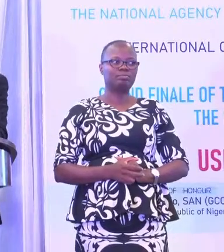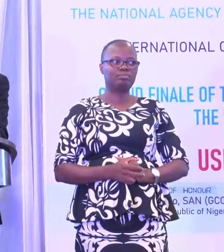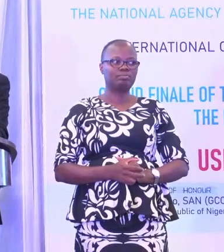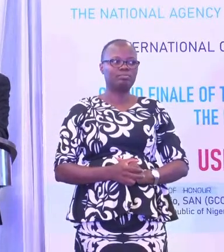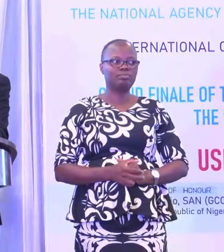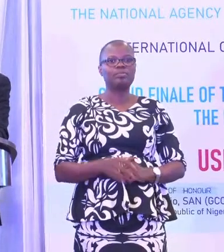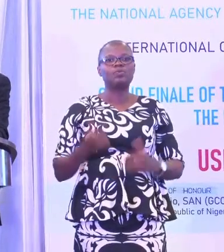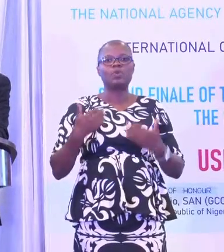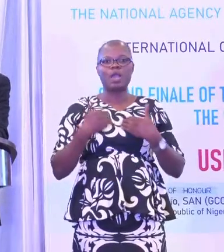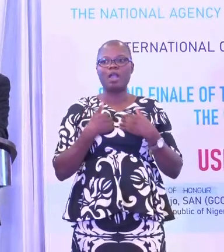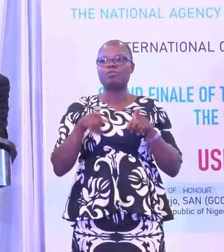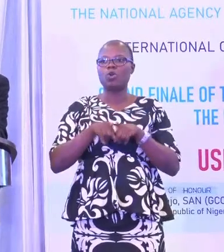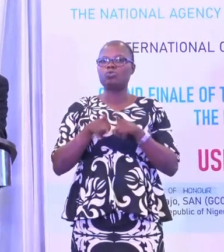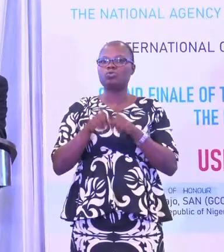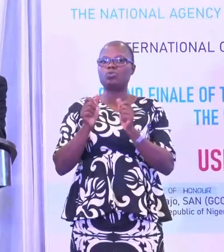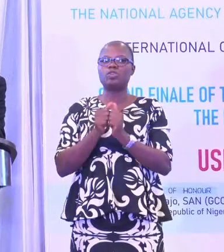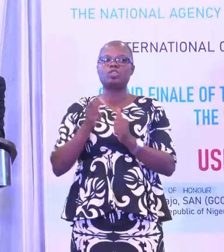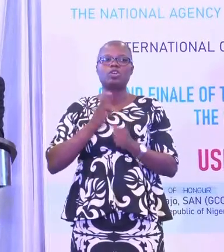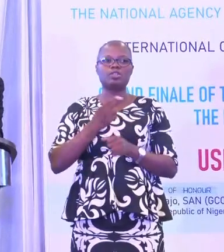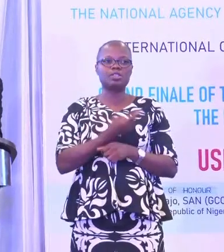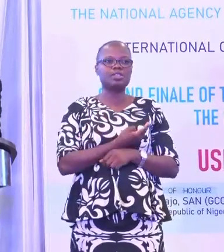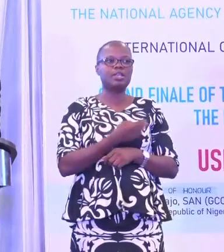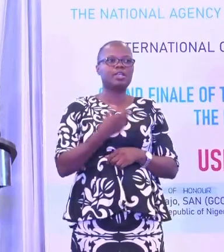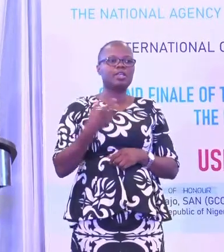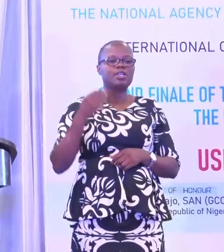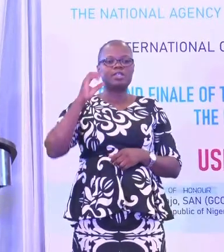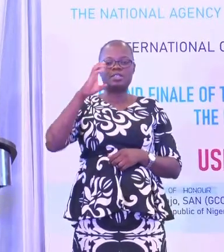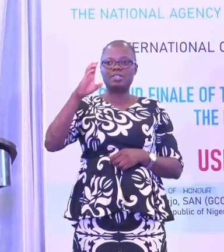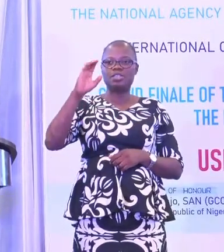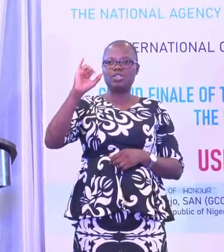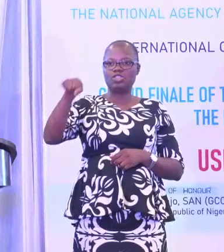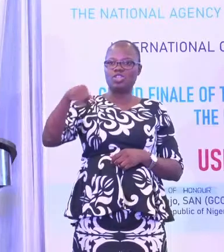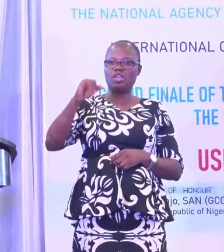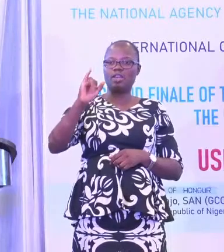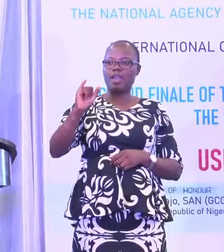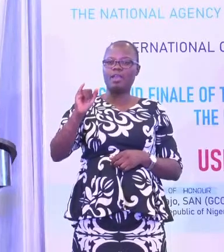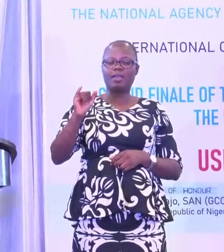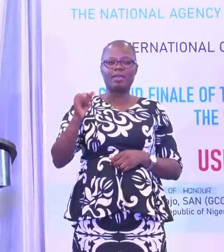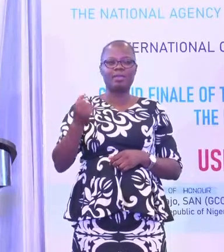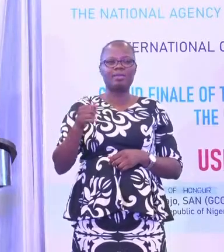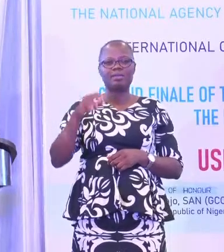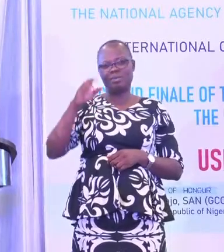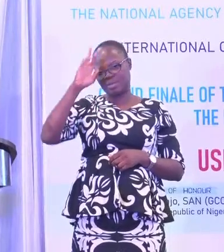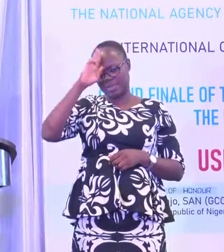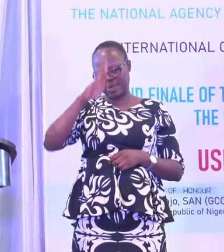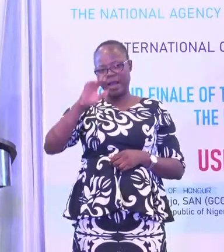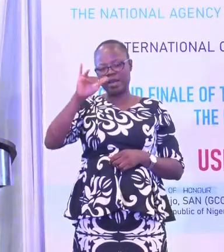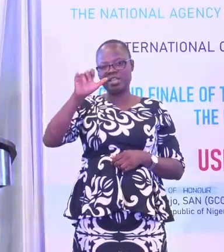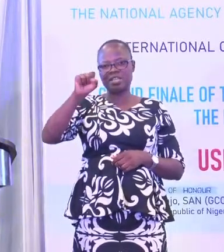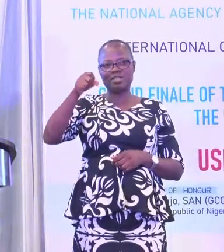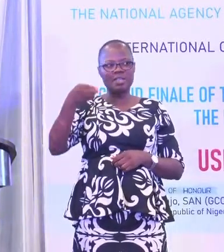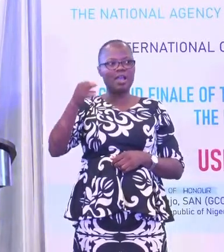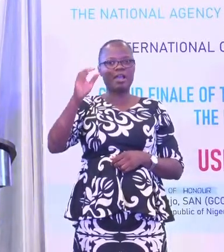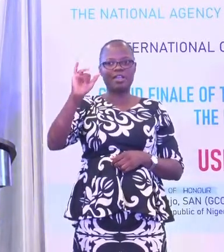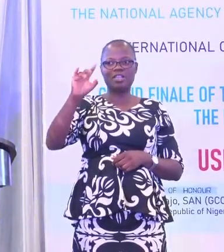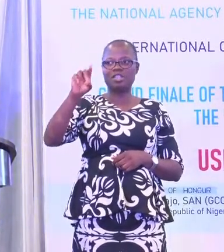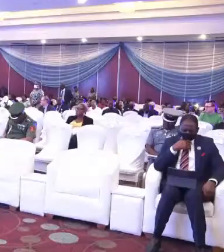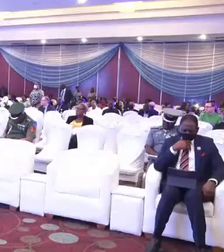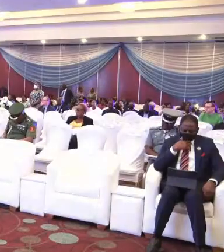We have also with us CGI, from CGI, Mr. Isa Jere Idris. Thank you very